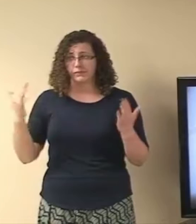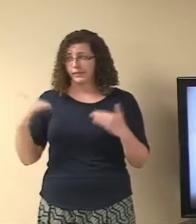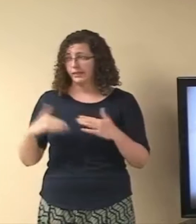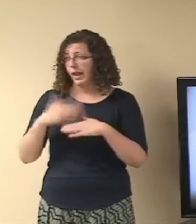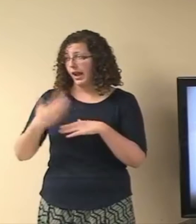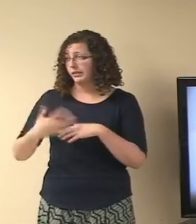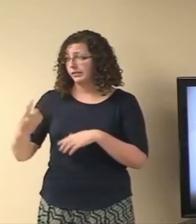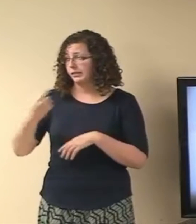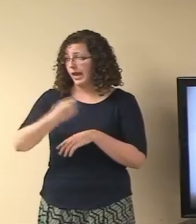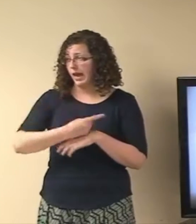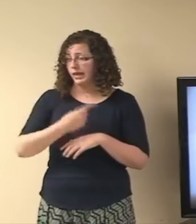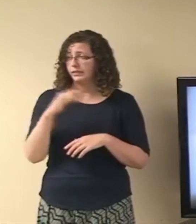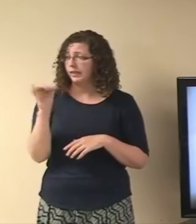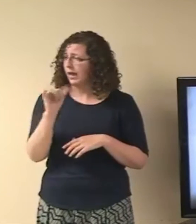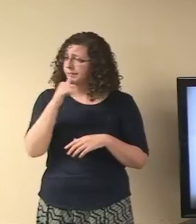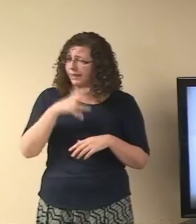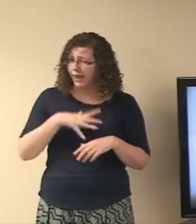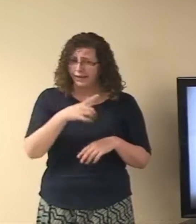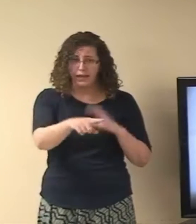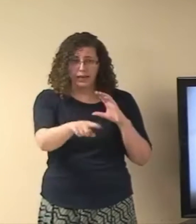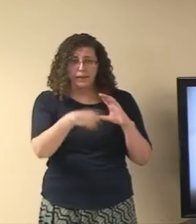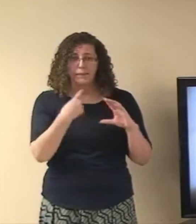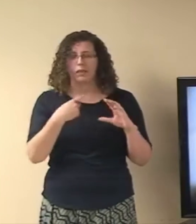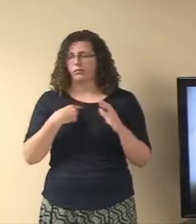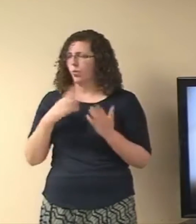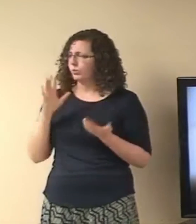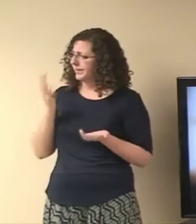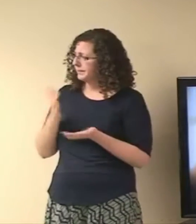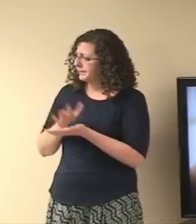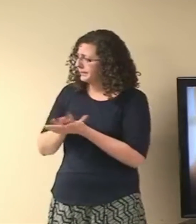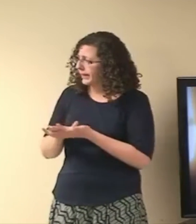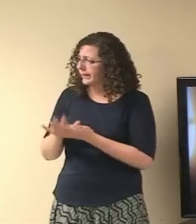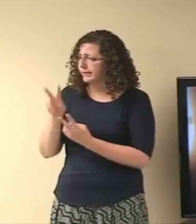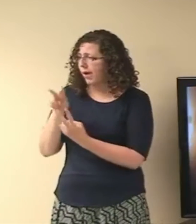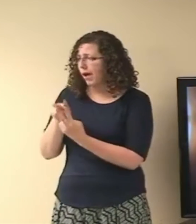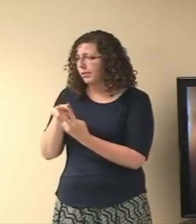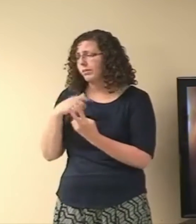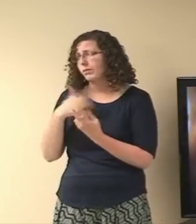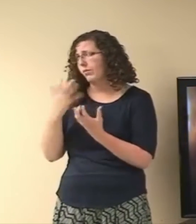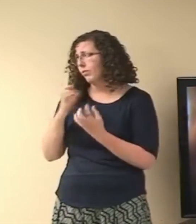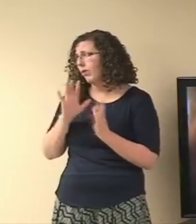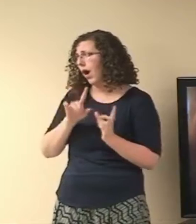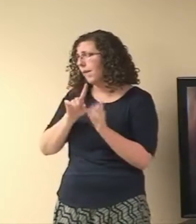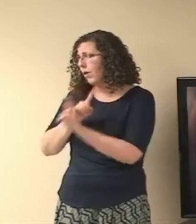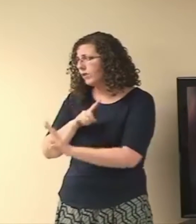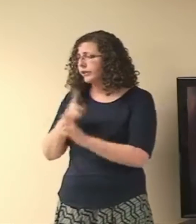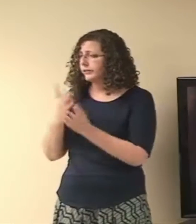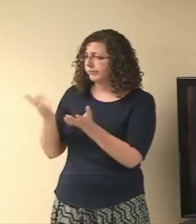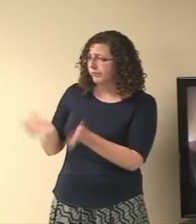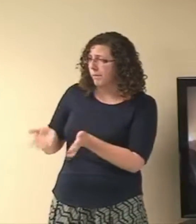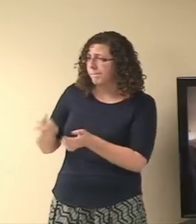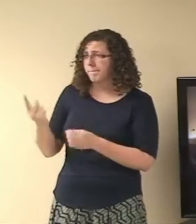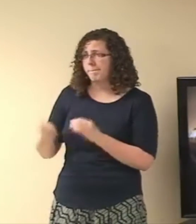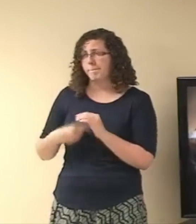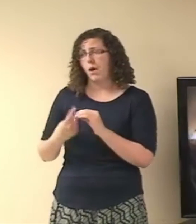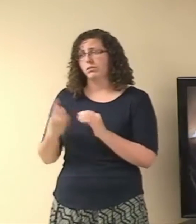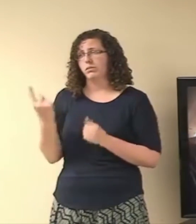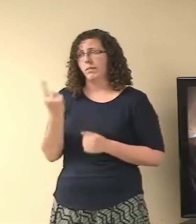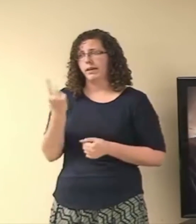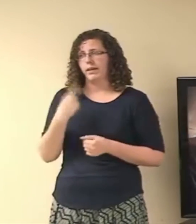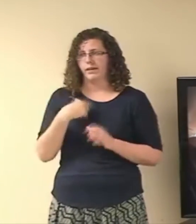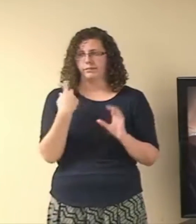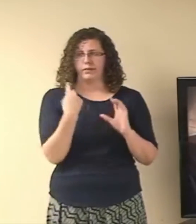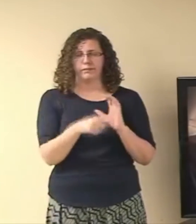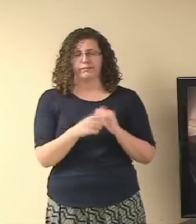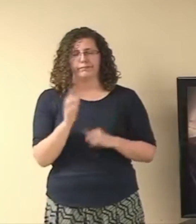I get an email from the same lady saying, oh, you guys seem like a sharp couple, and we'd love to come by and talk to you about something. I emailed her back